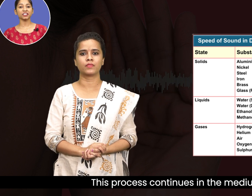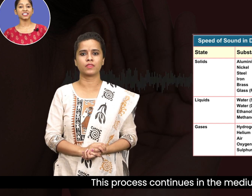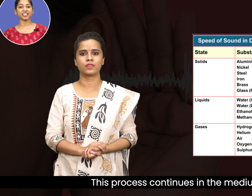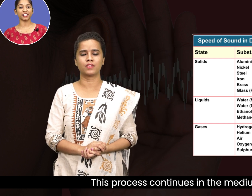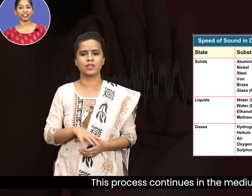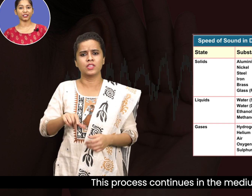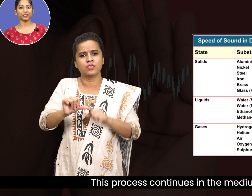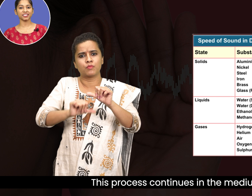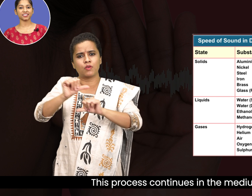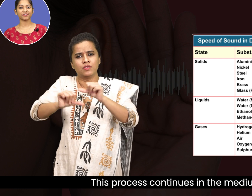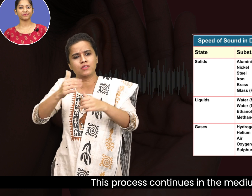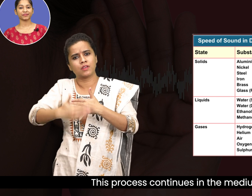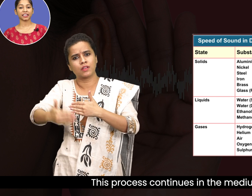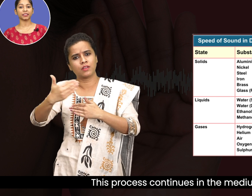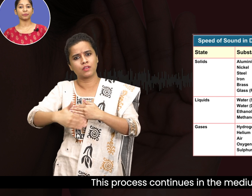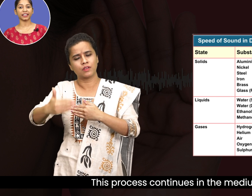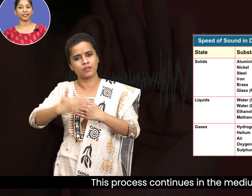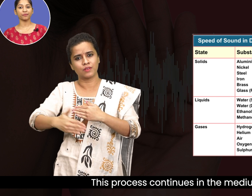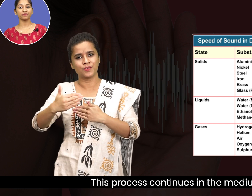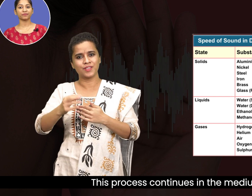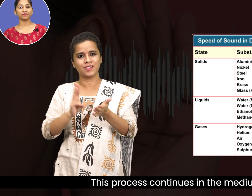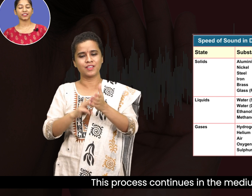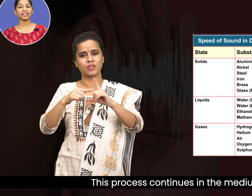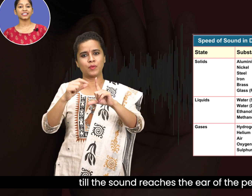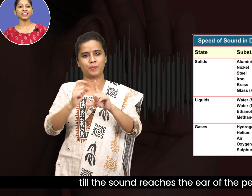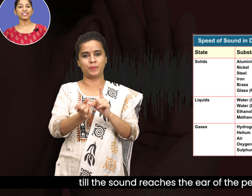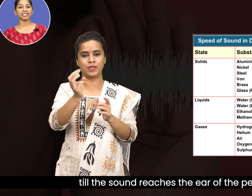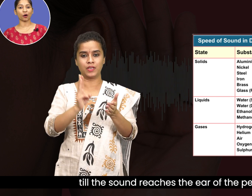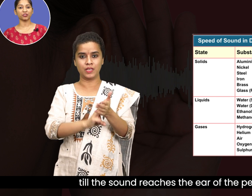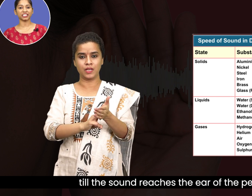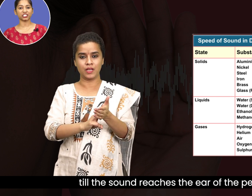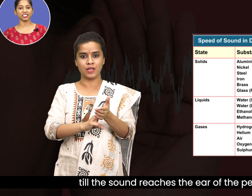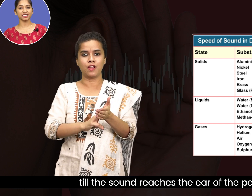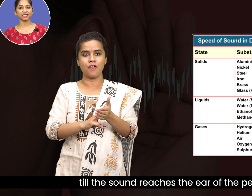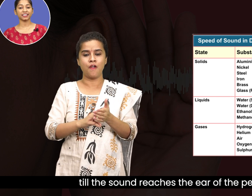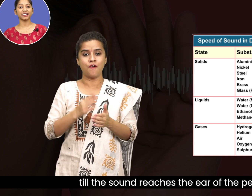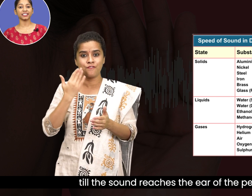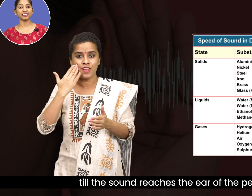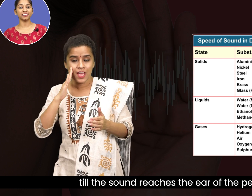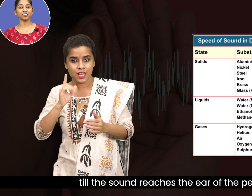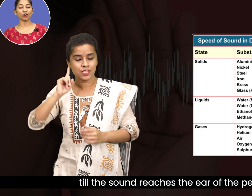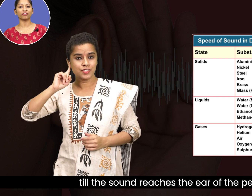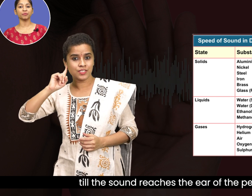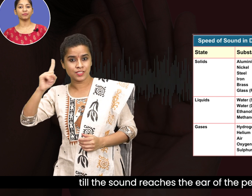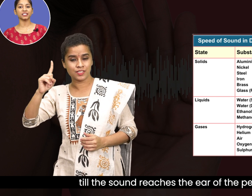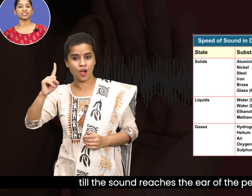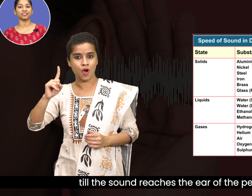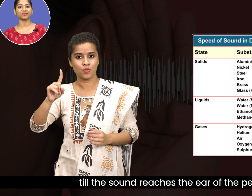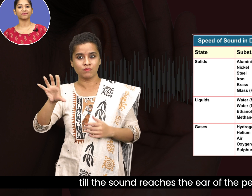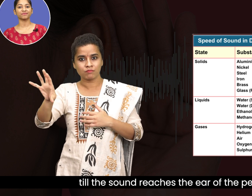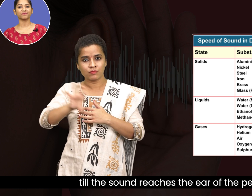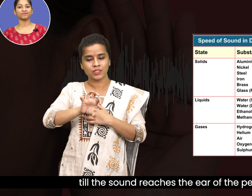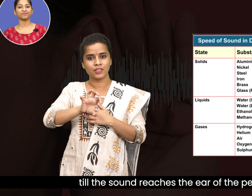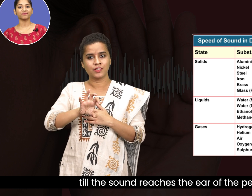This process continues in the medium till the sound reaches the ear of a